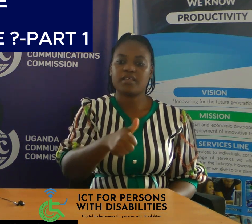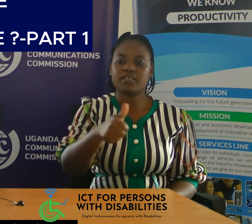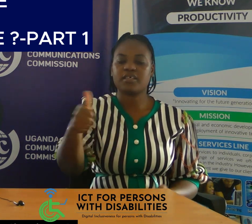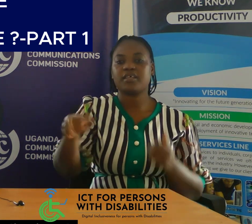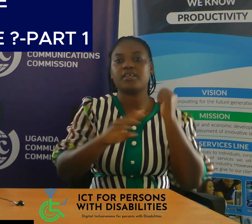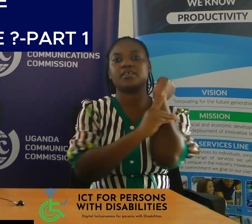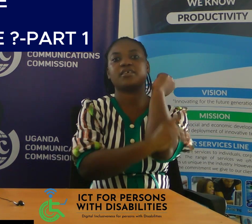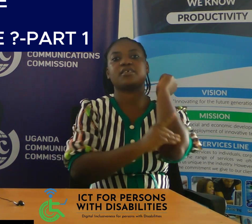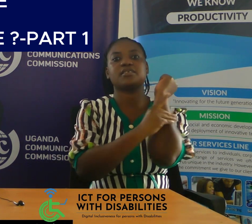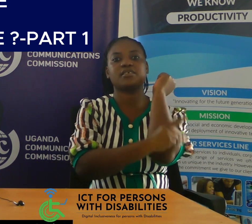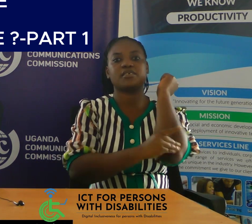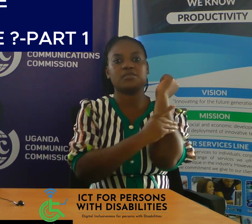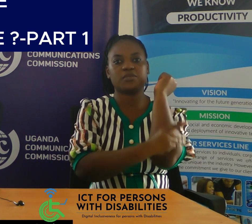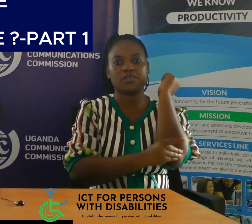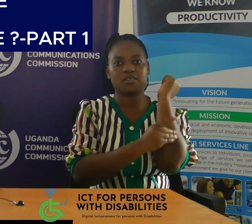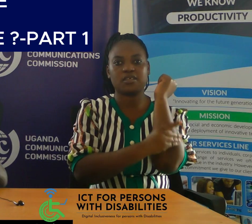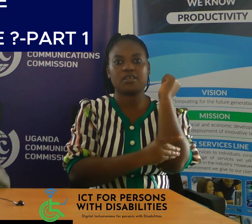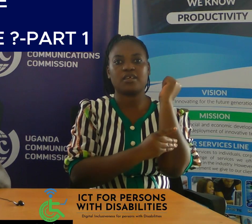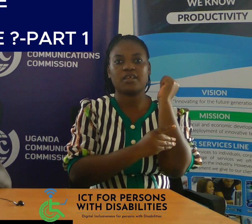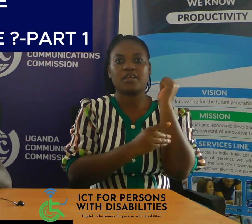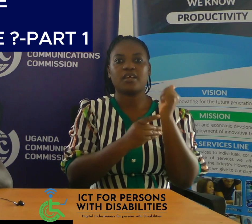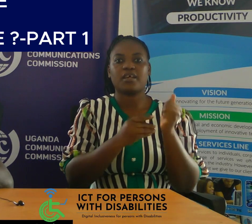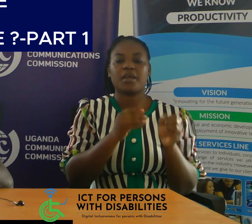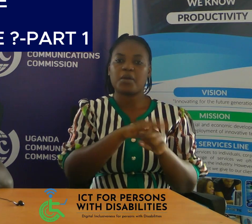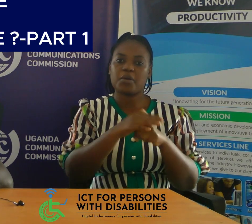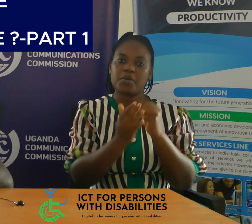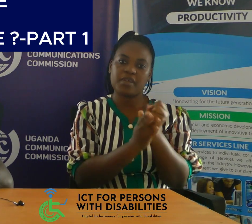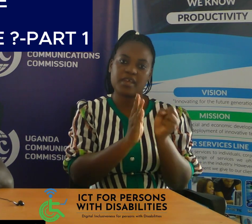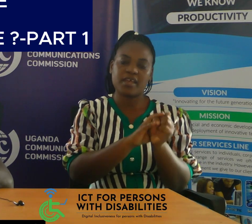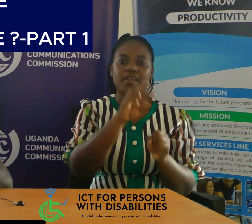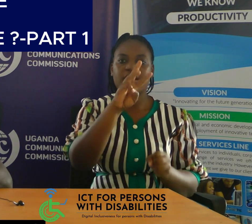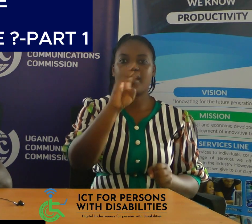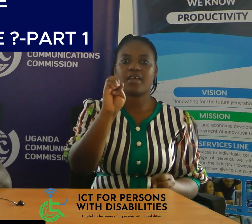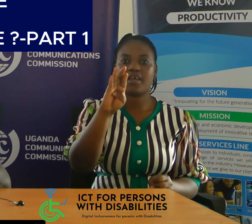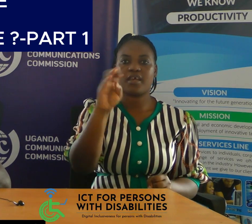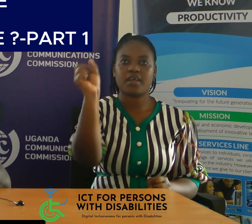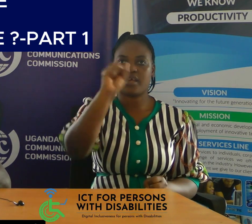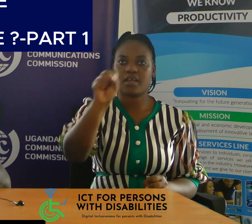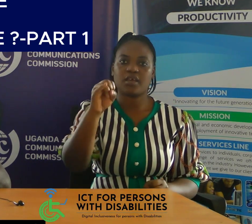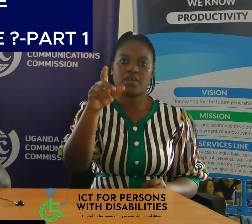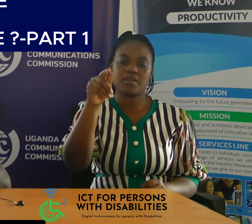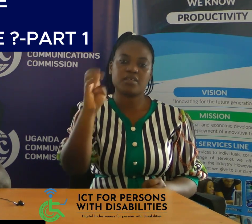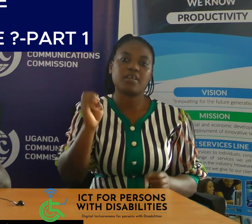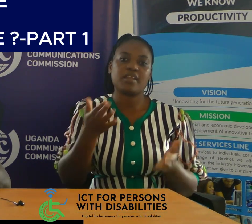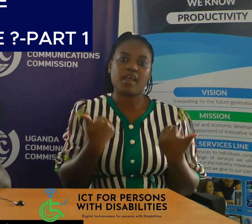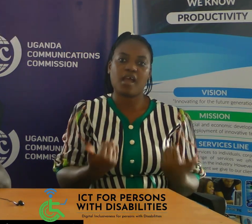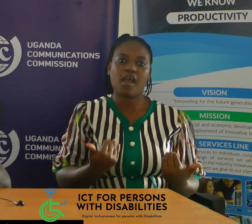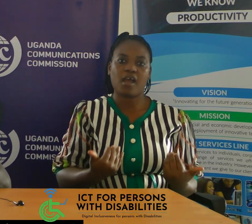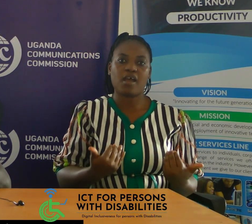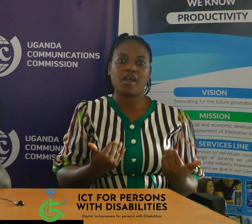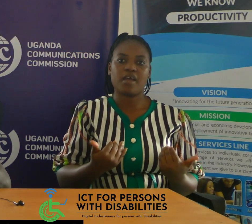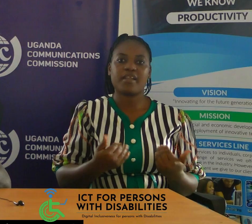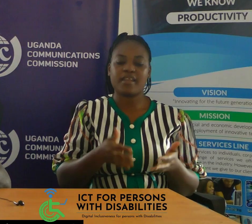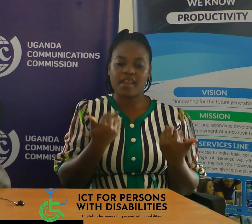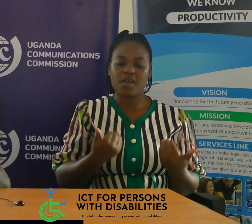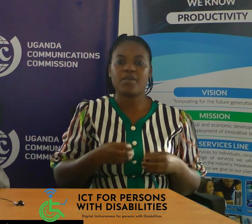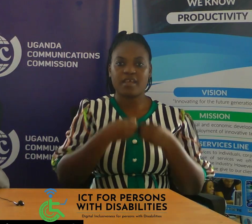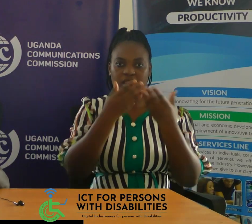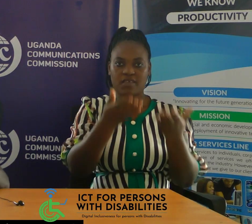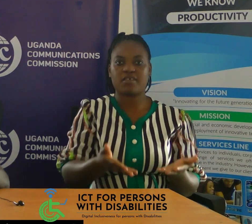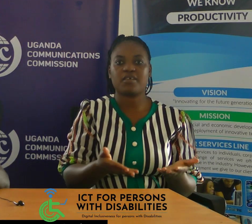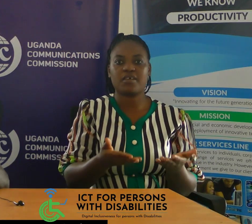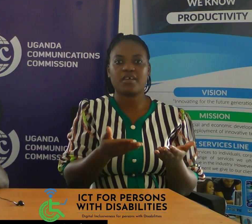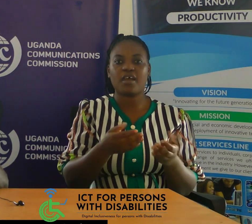district was created a website. So now we are giving